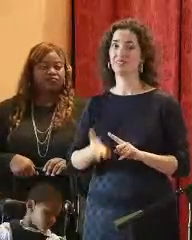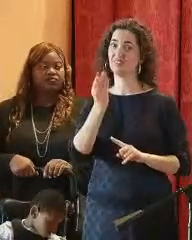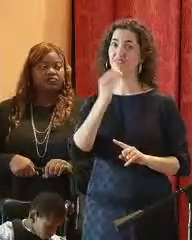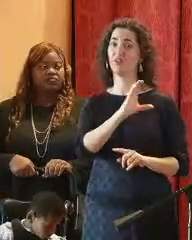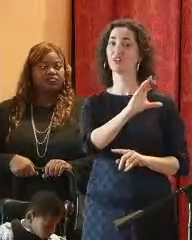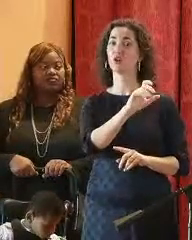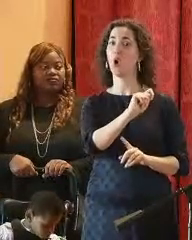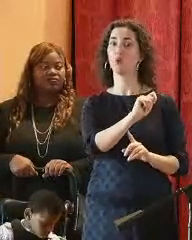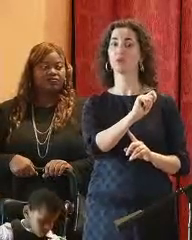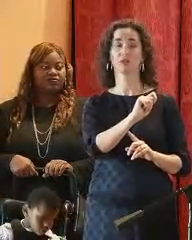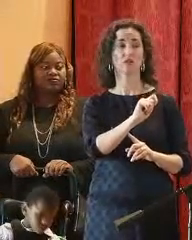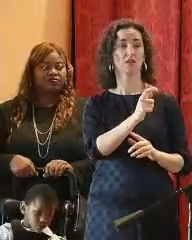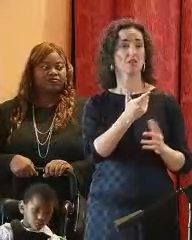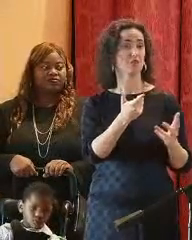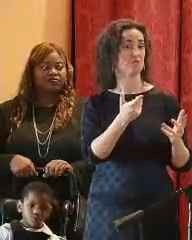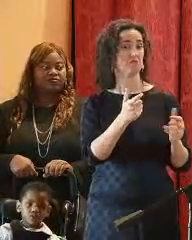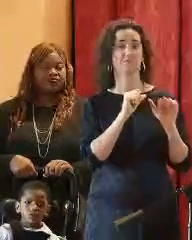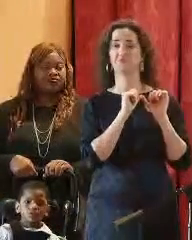Colt never missed a beat.